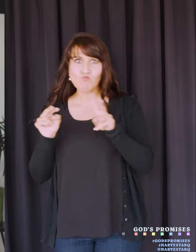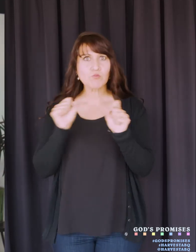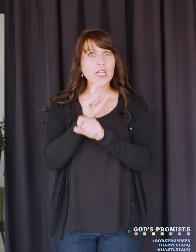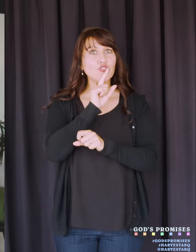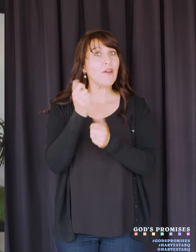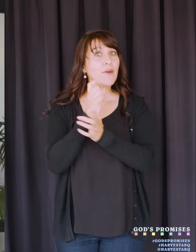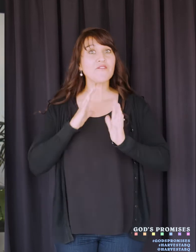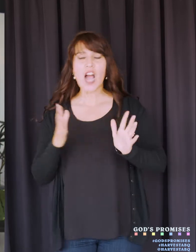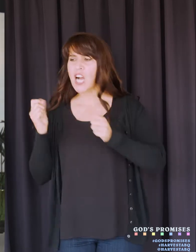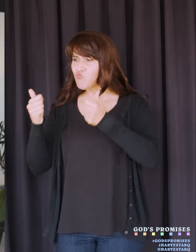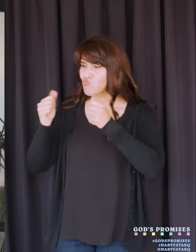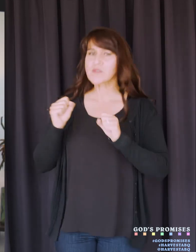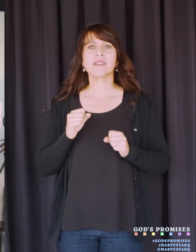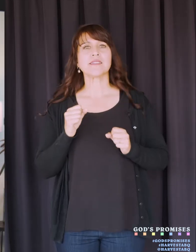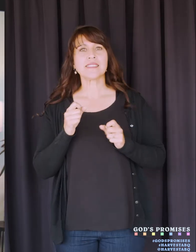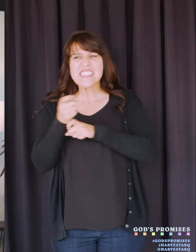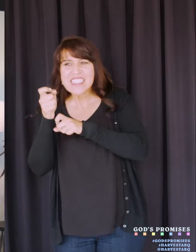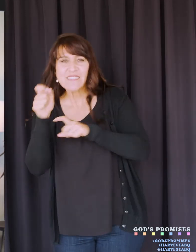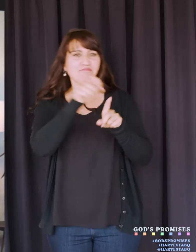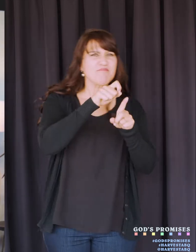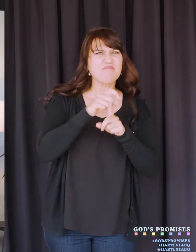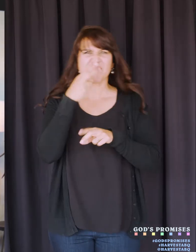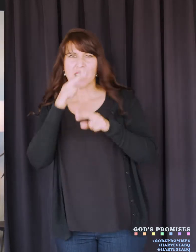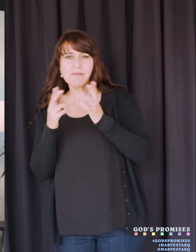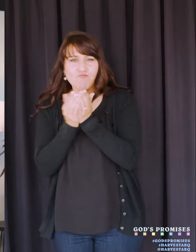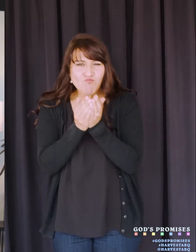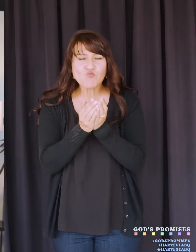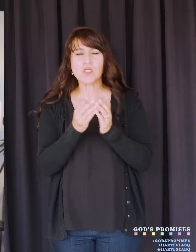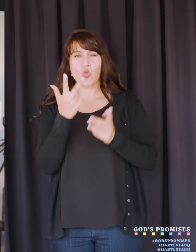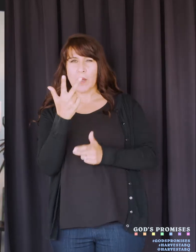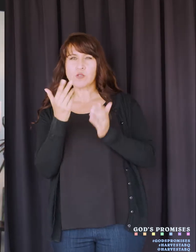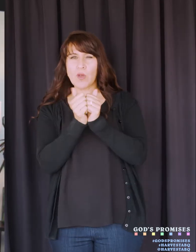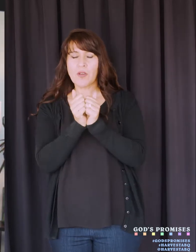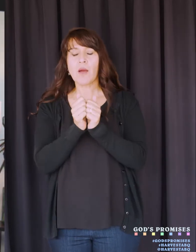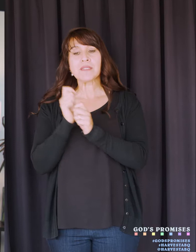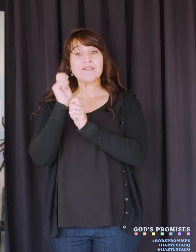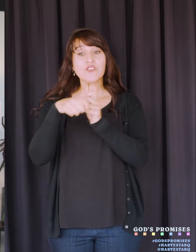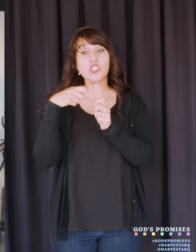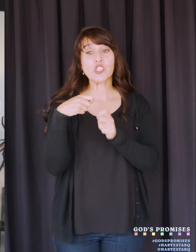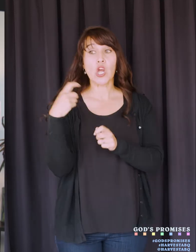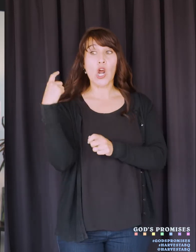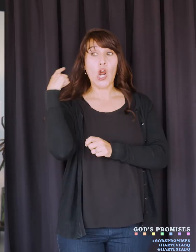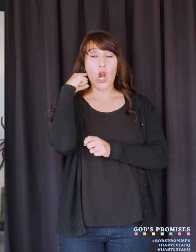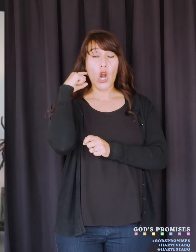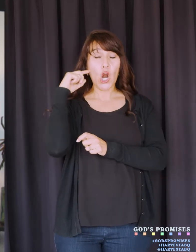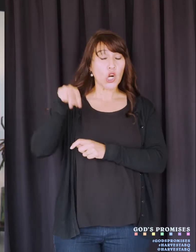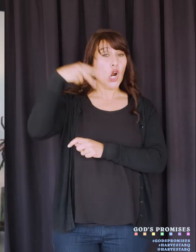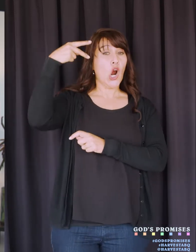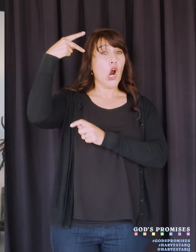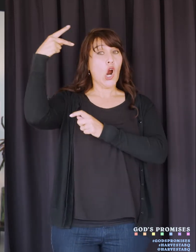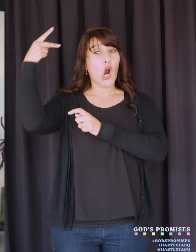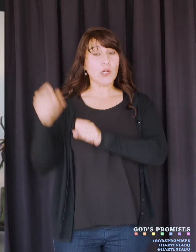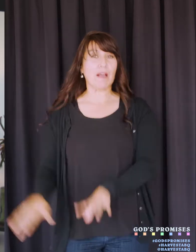was doing and cheer one another on and tease one another. And I remember I was fishing, and behind me, I heard a giant